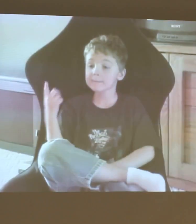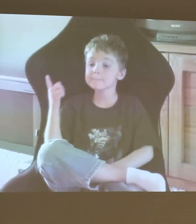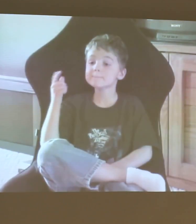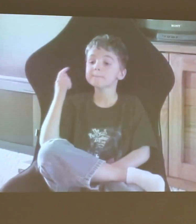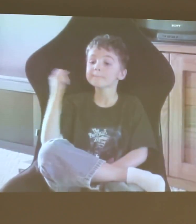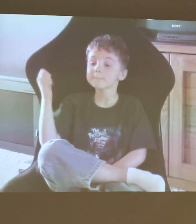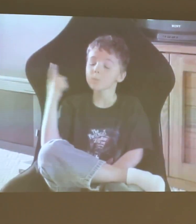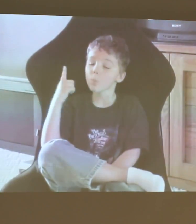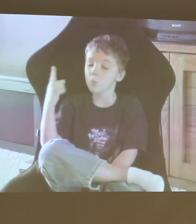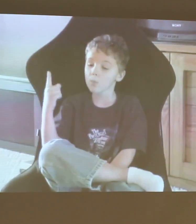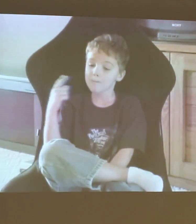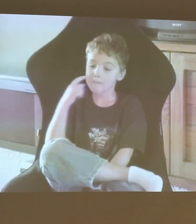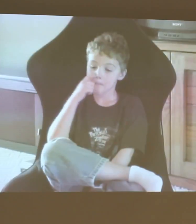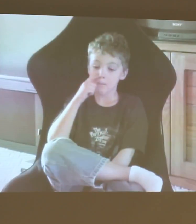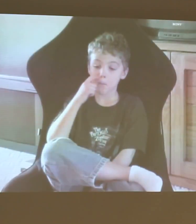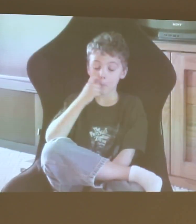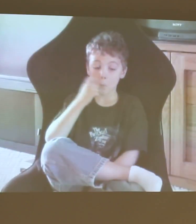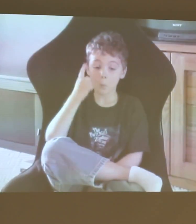tell you what the problem was. One,